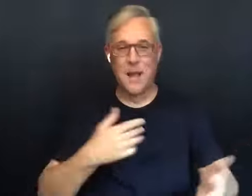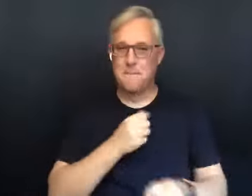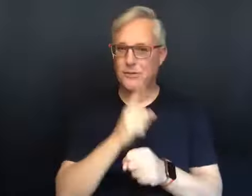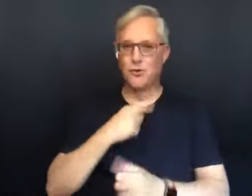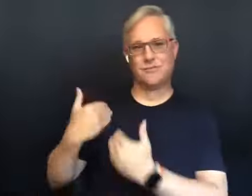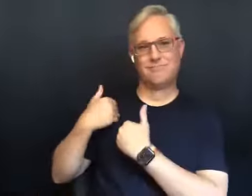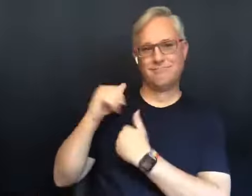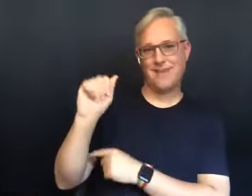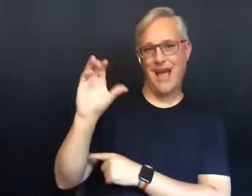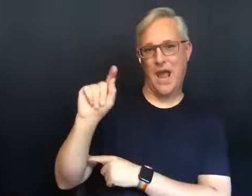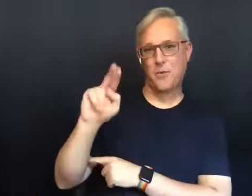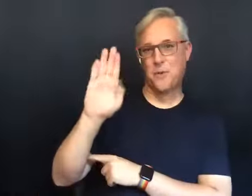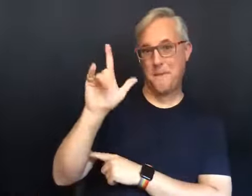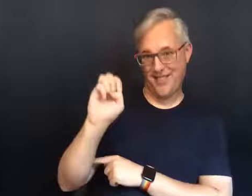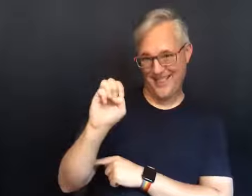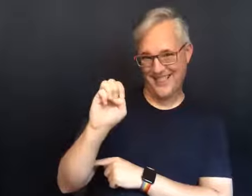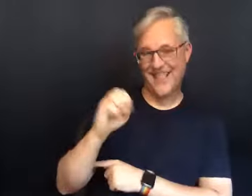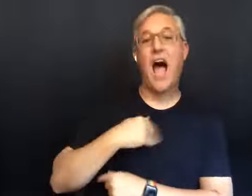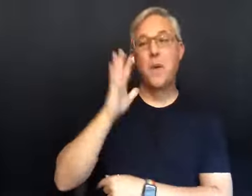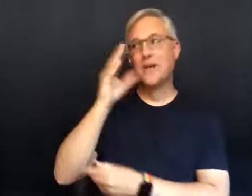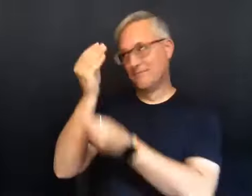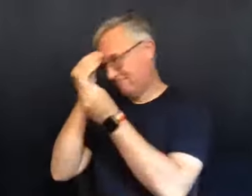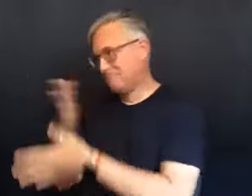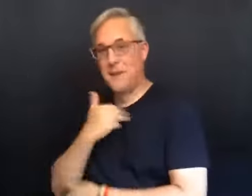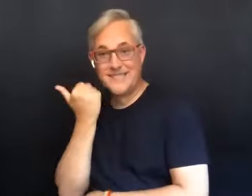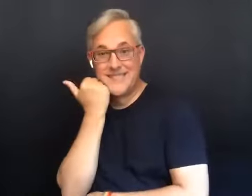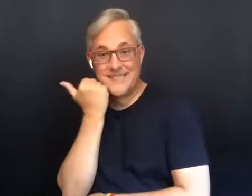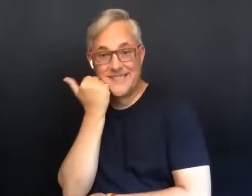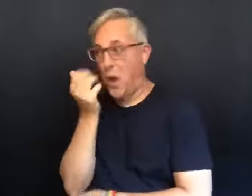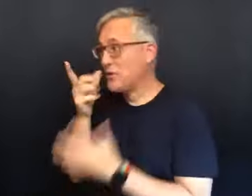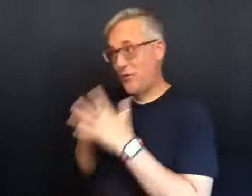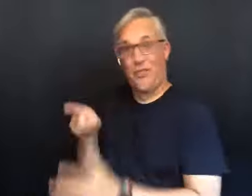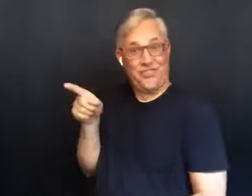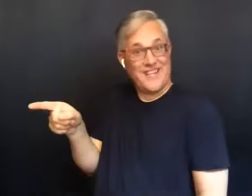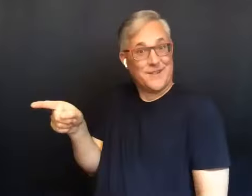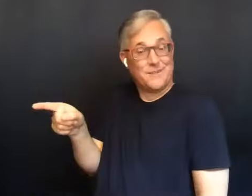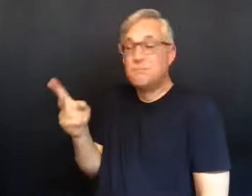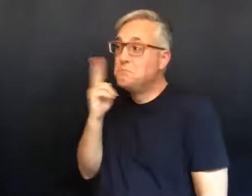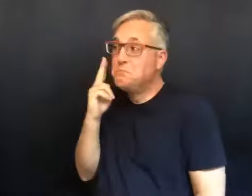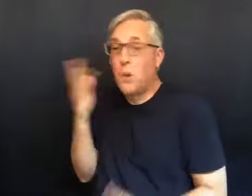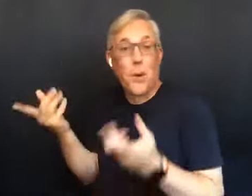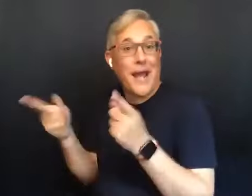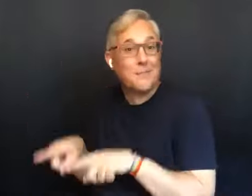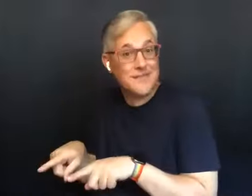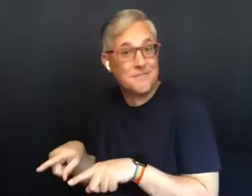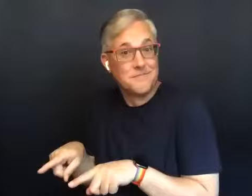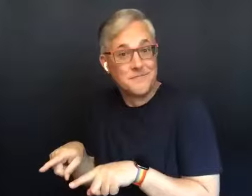have a dentist appointment next month, and I'm stating this publicly so that I can try to be held accountable to how that